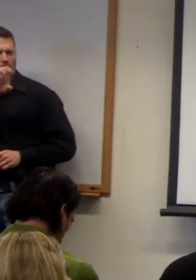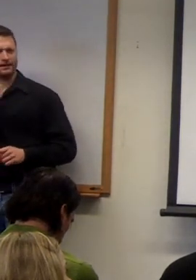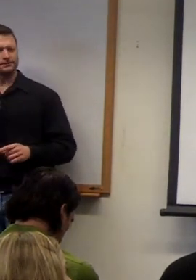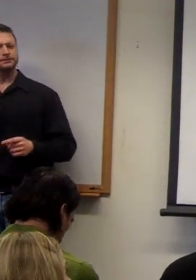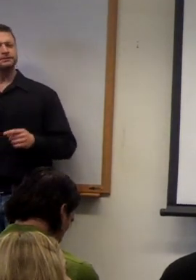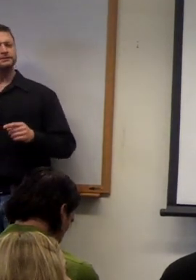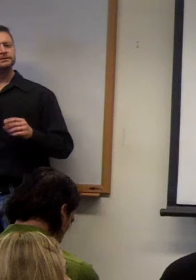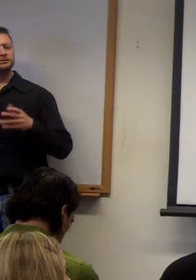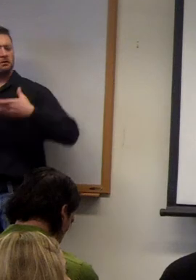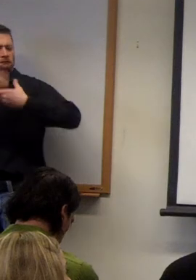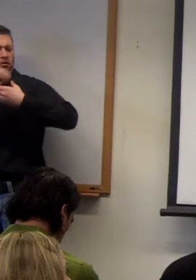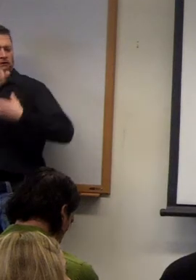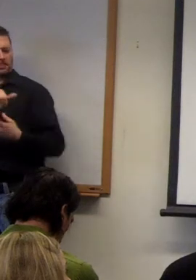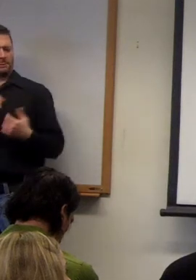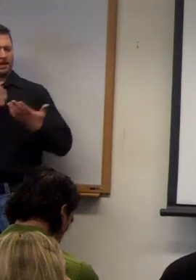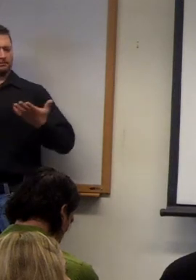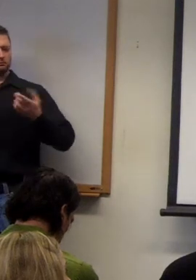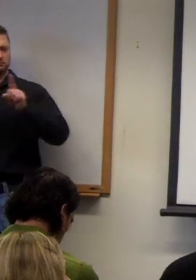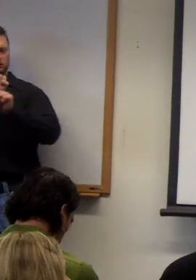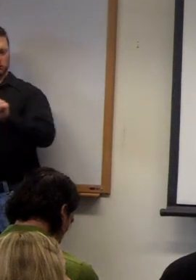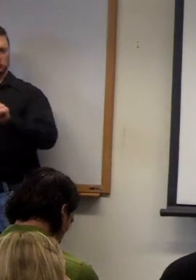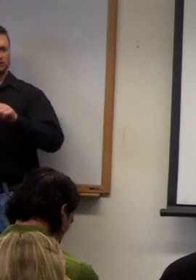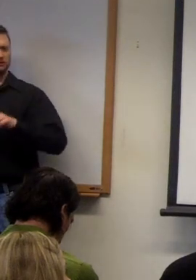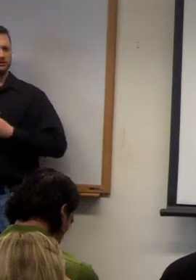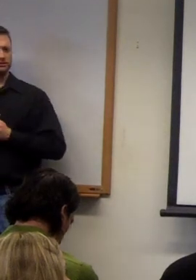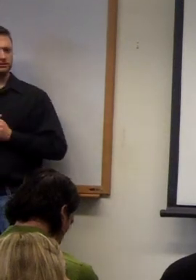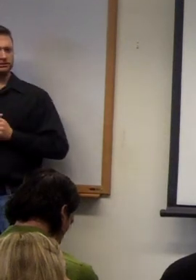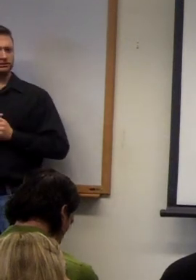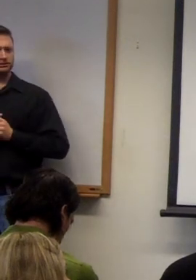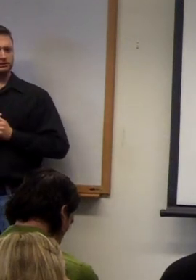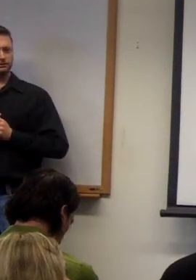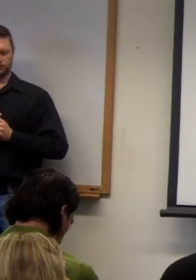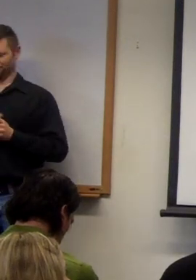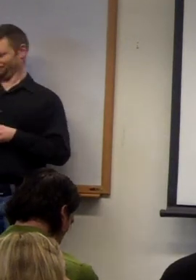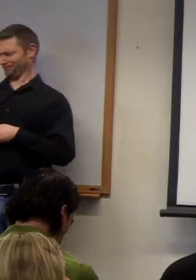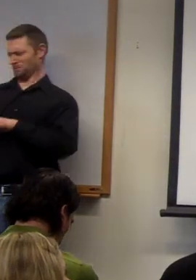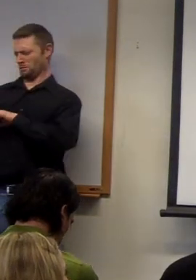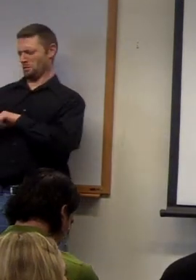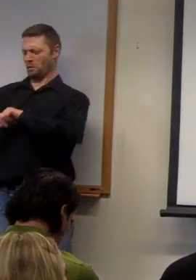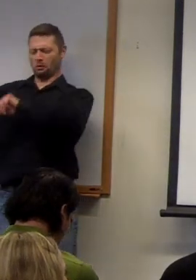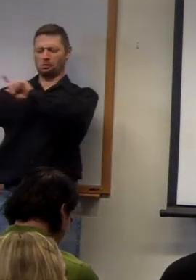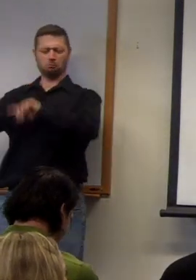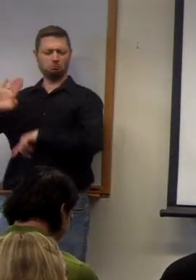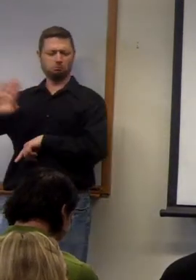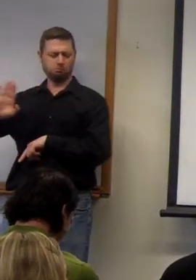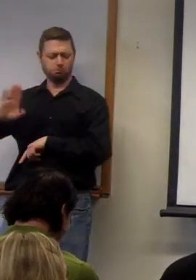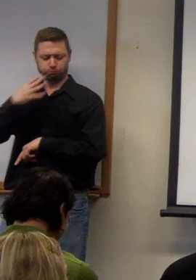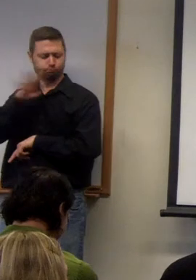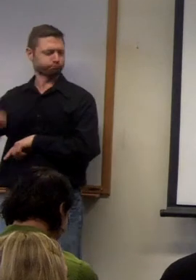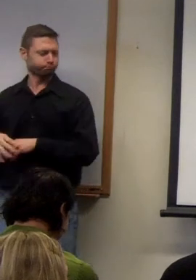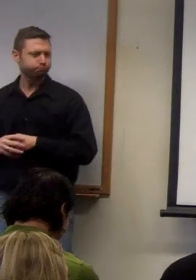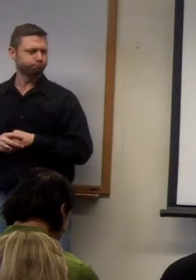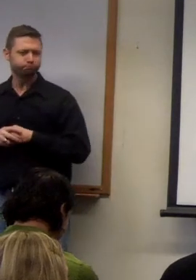right? I'm standing in front of a white man asking him, do you think maybe race was involved? He said, oh no.